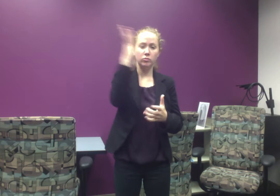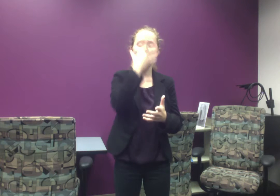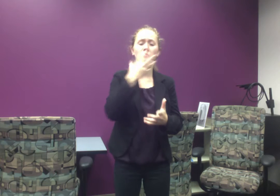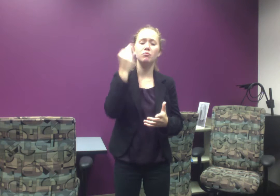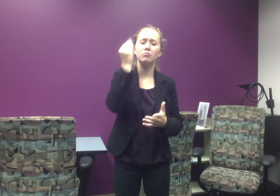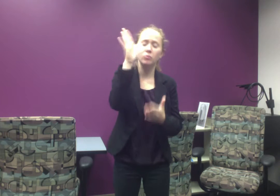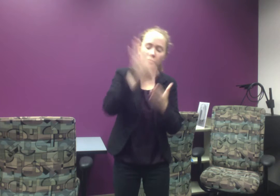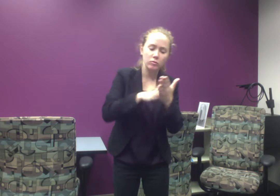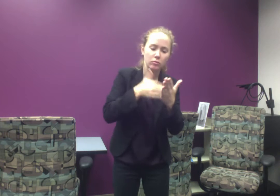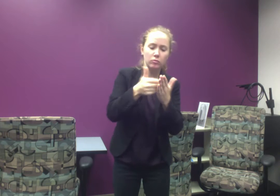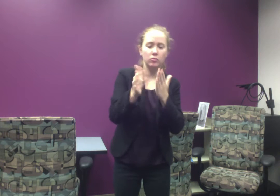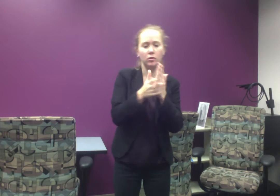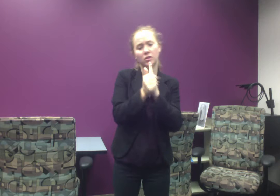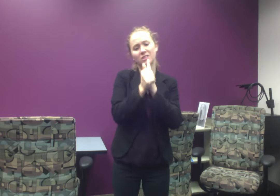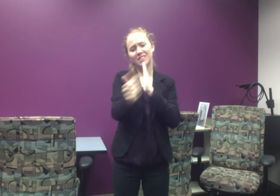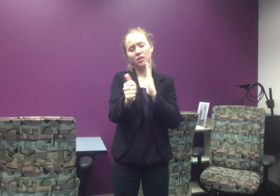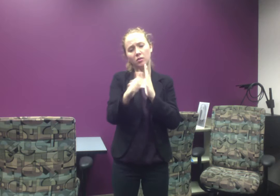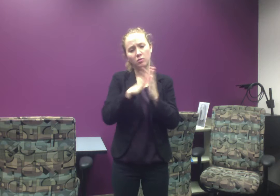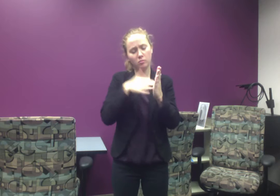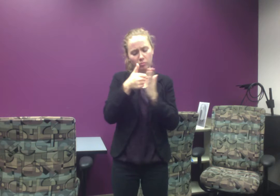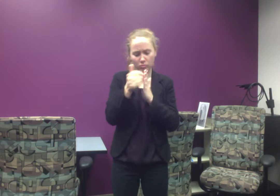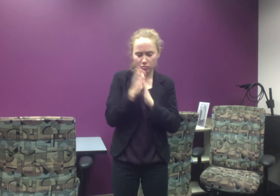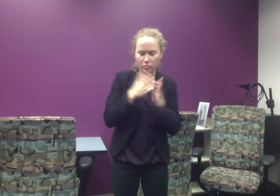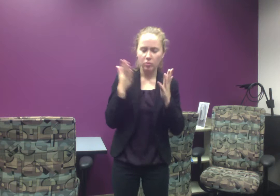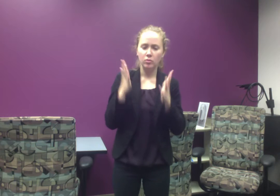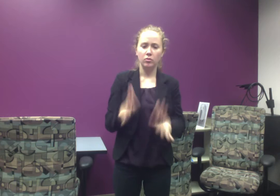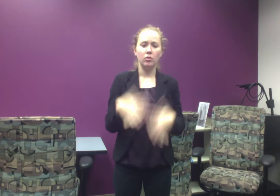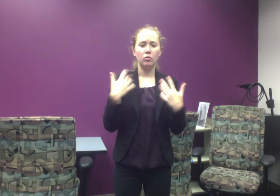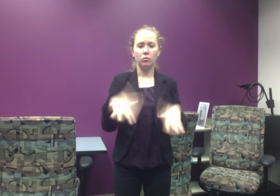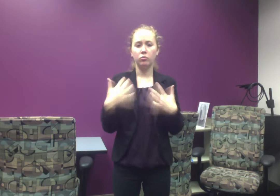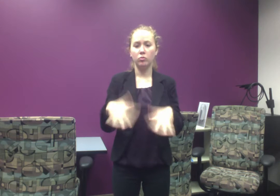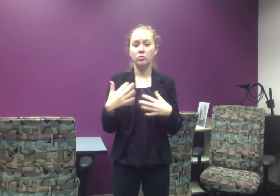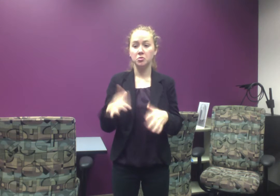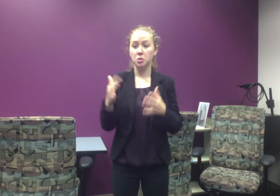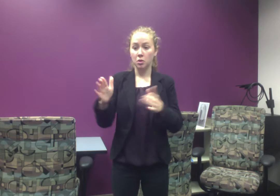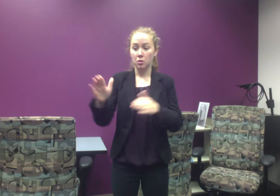another part of her life she traveled all the way to New Mexico.